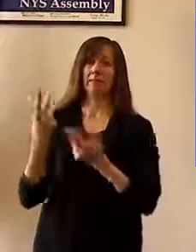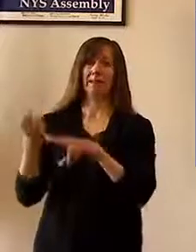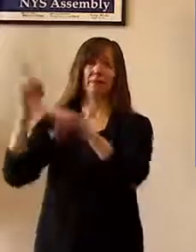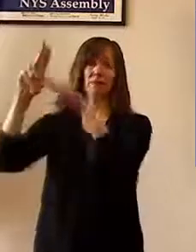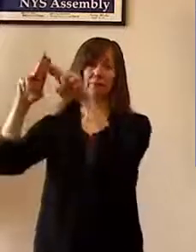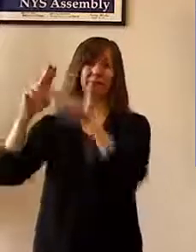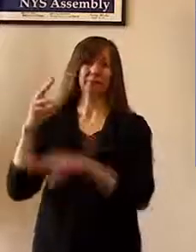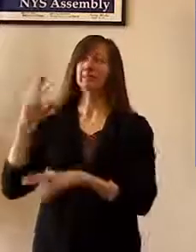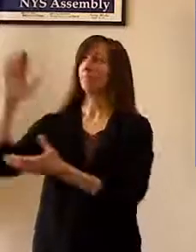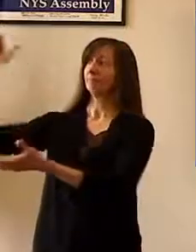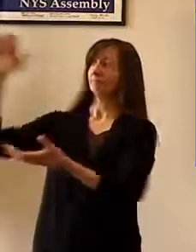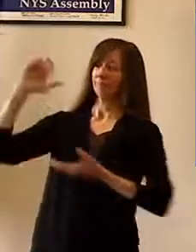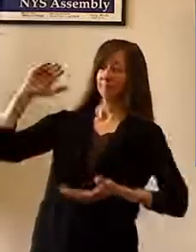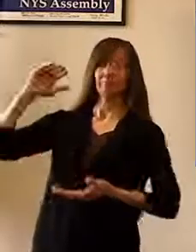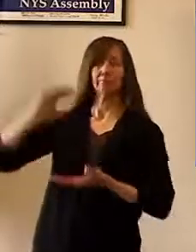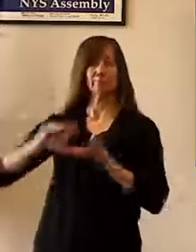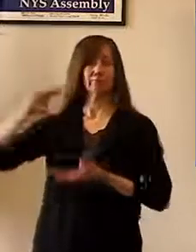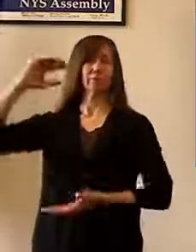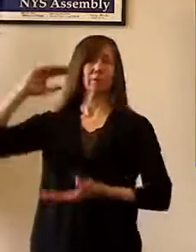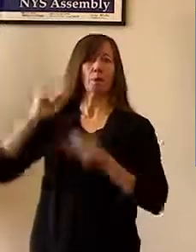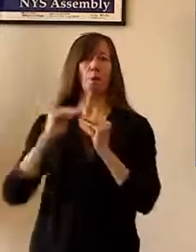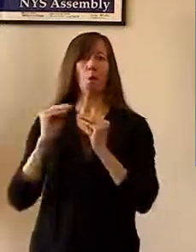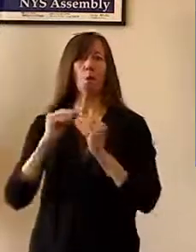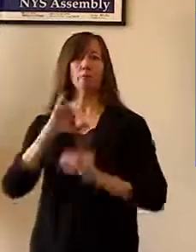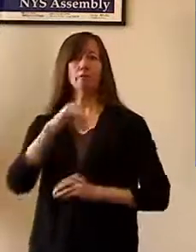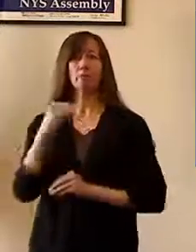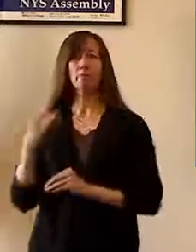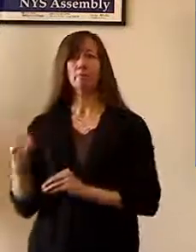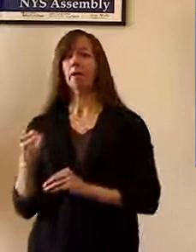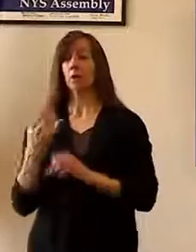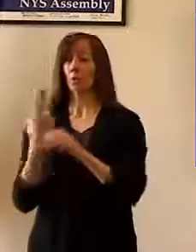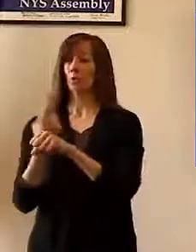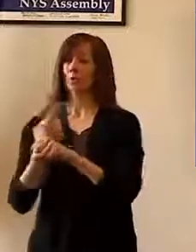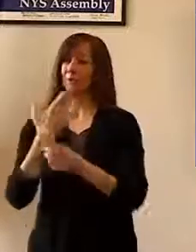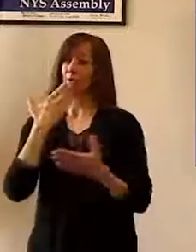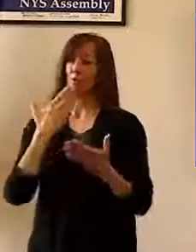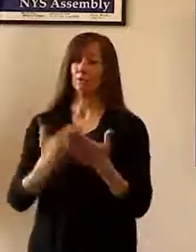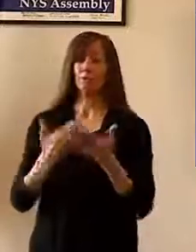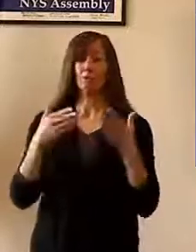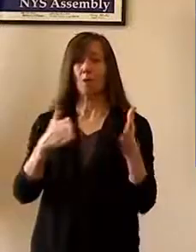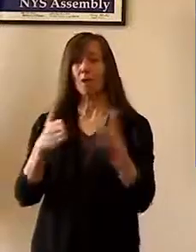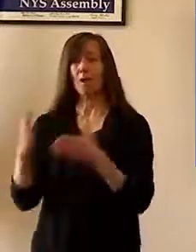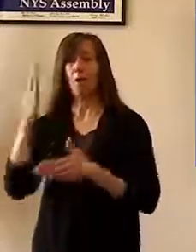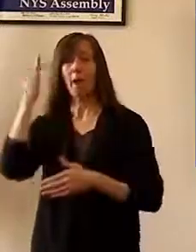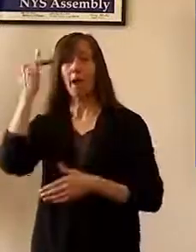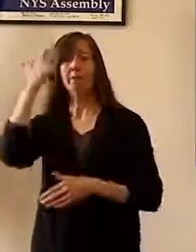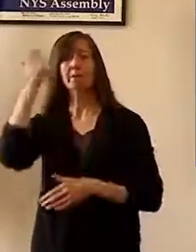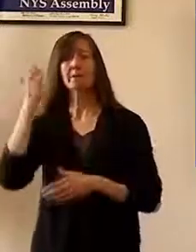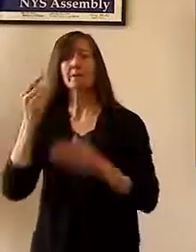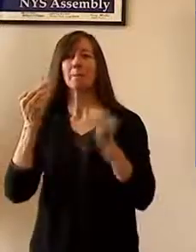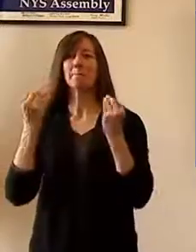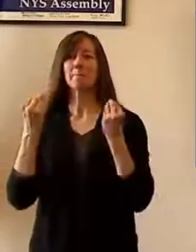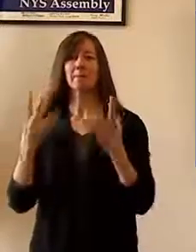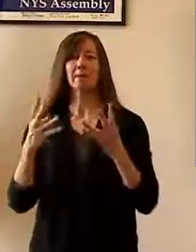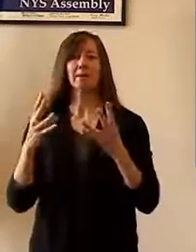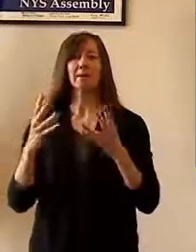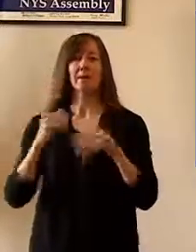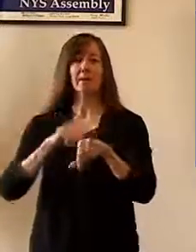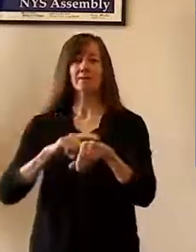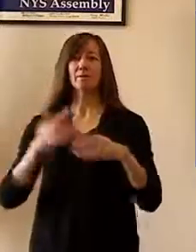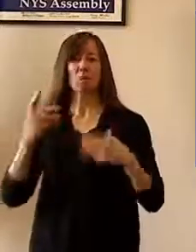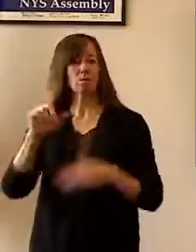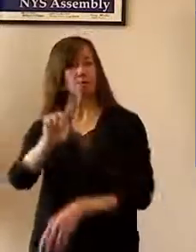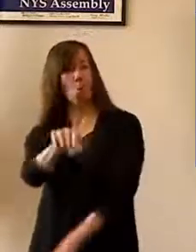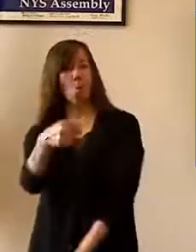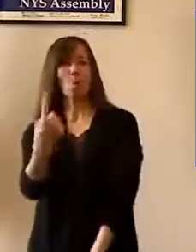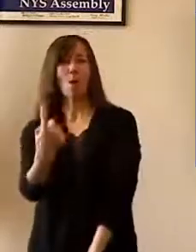really we've made good use of. We're using the single dose as a way to get into neighborhoods and communities, smaller numbers, more